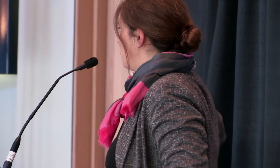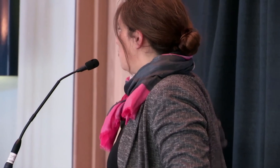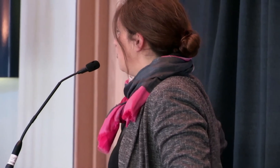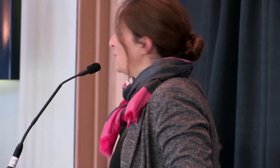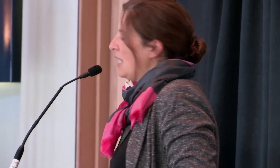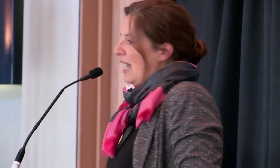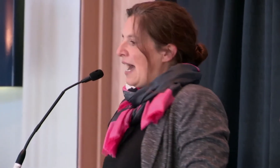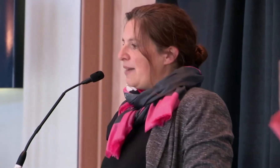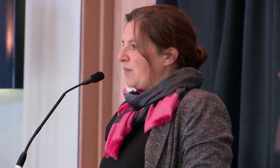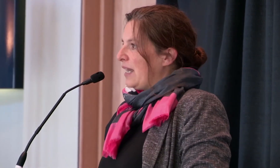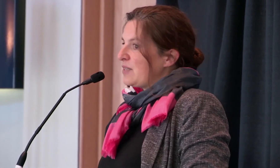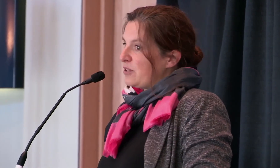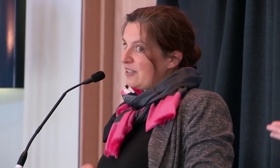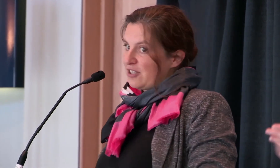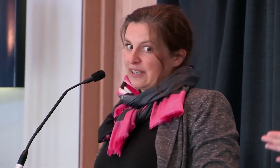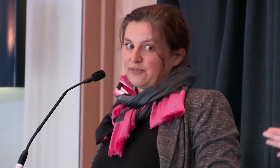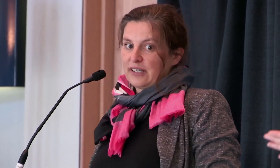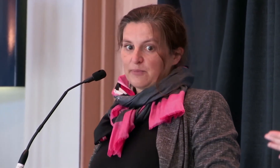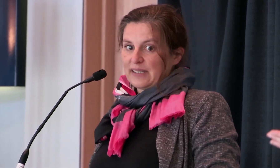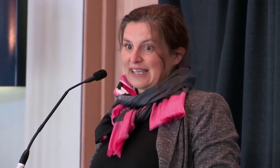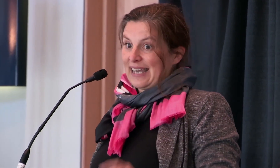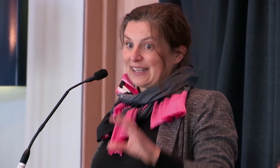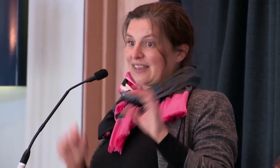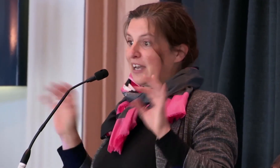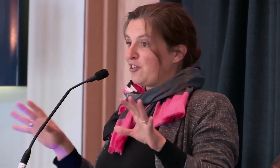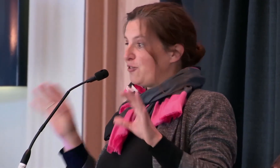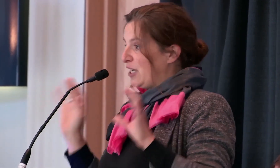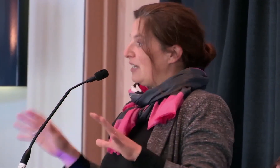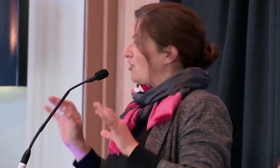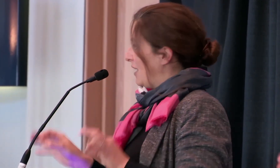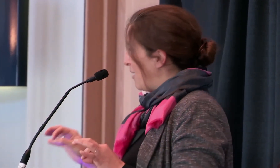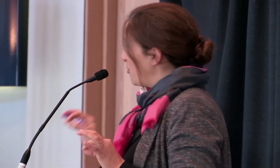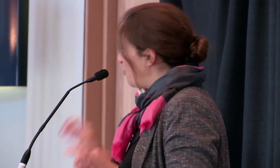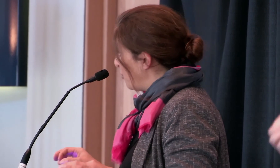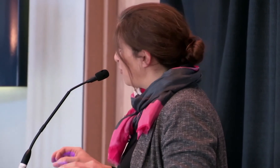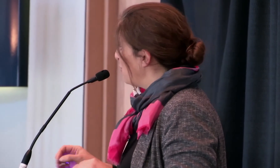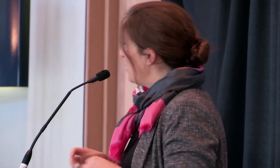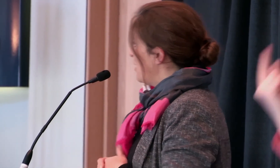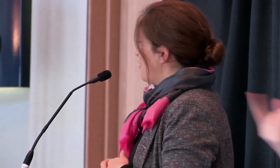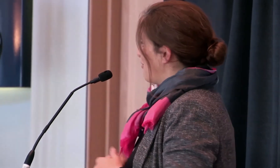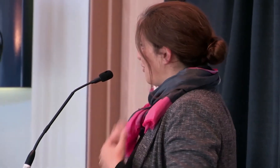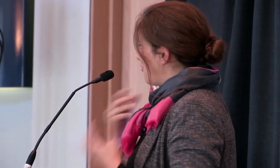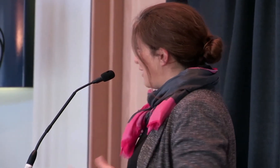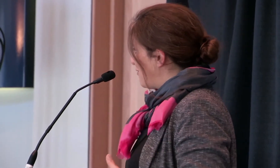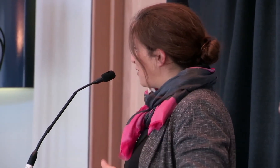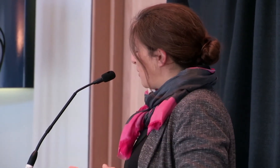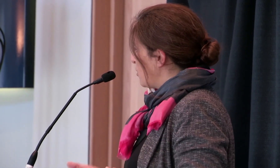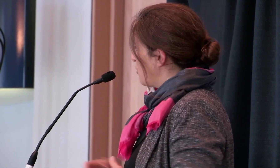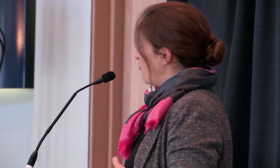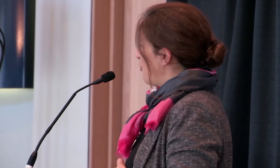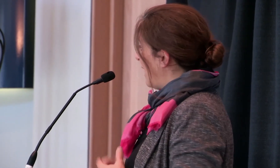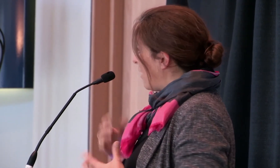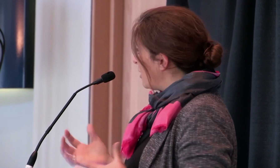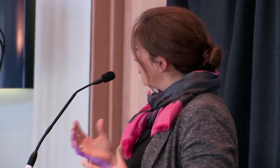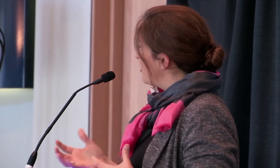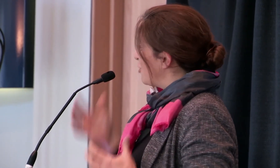been involved. And I suppose I'd just like to finish by saying thank you to each and every one of you for your creative spirit,